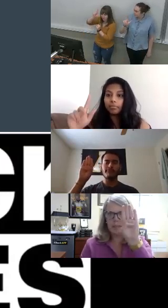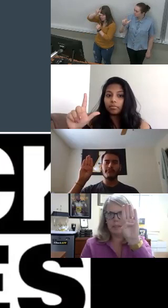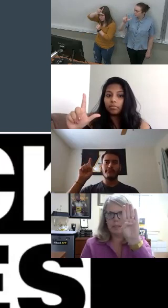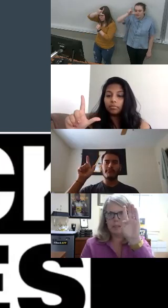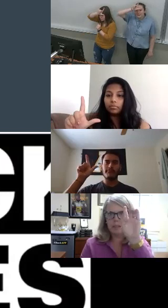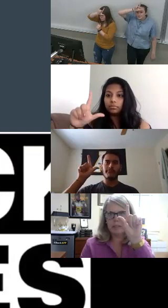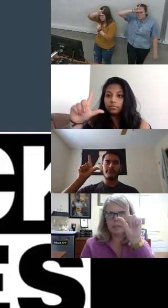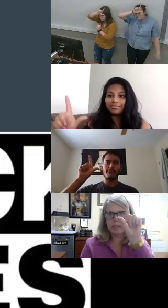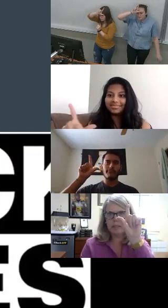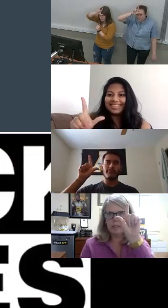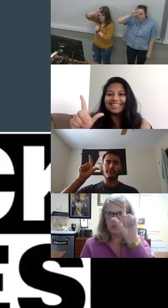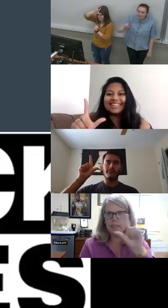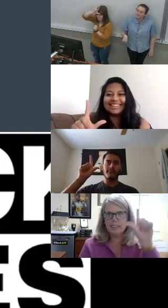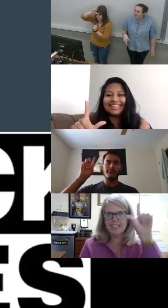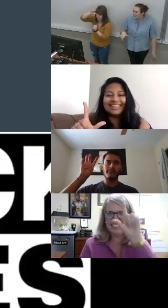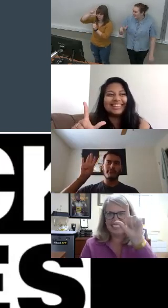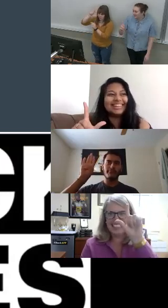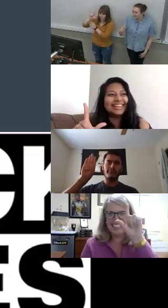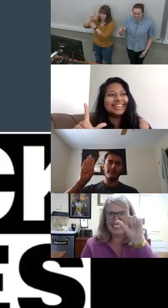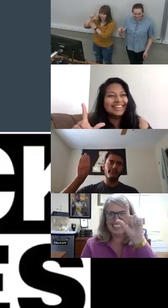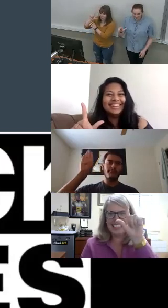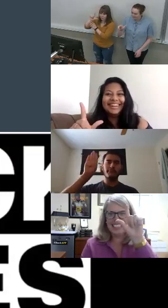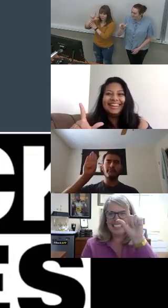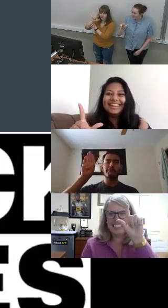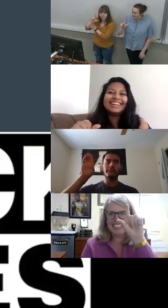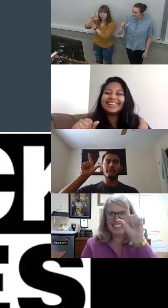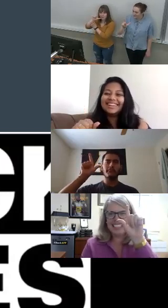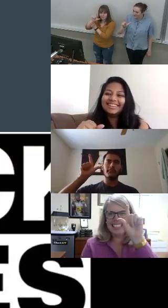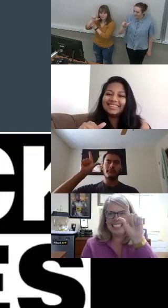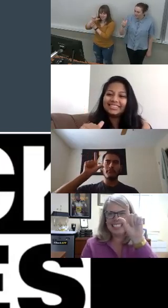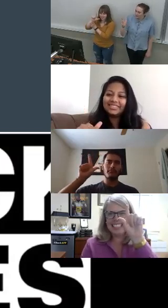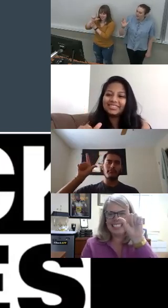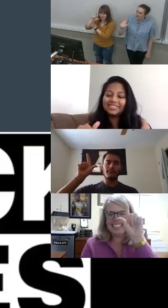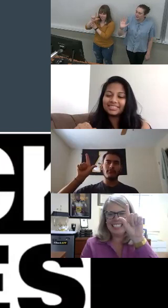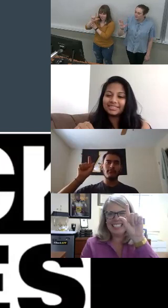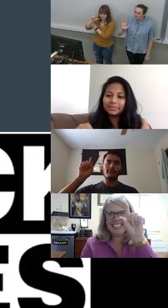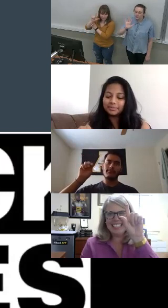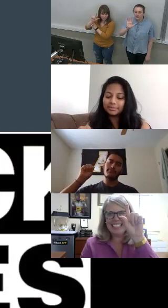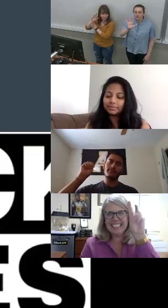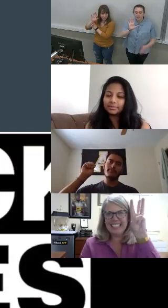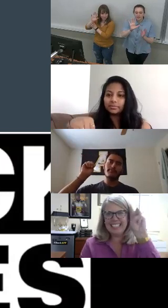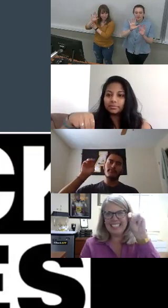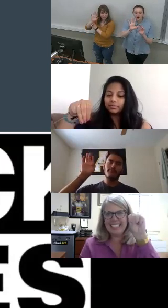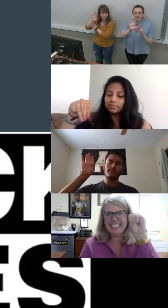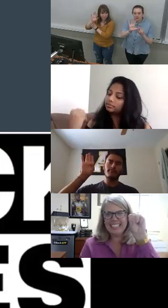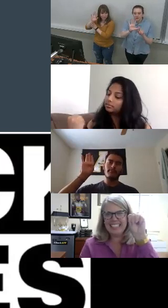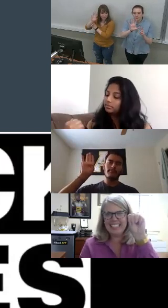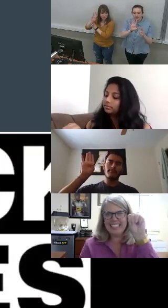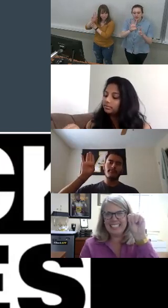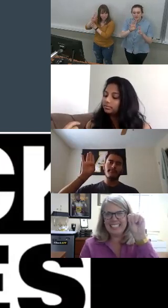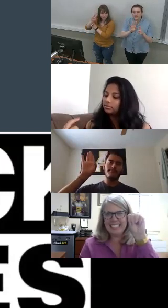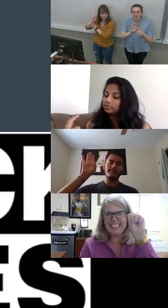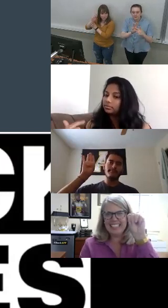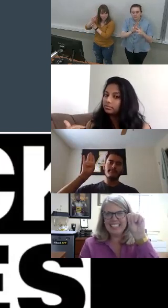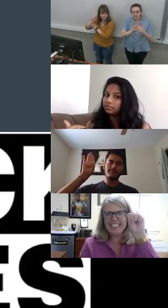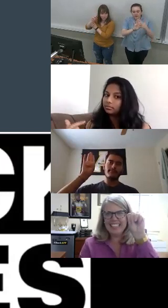exactly, the loser sign that we all kind of come to know and love is that and then one. M, you're going to take your thumb